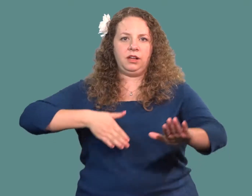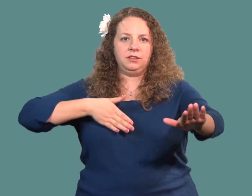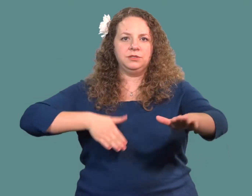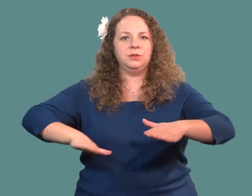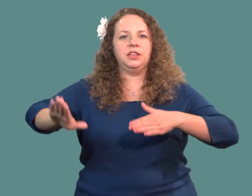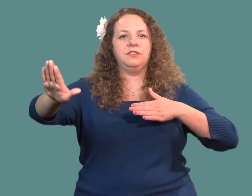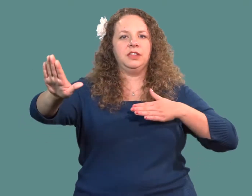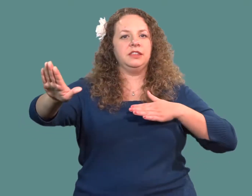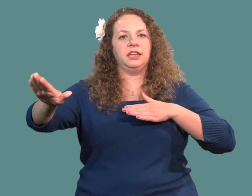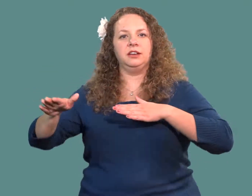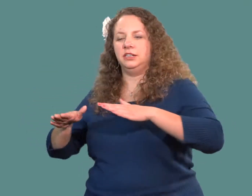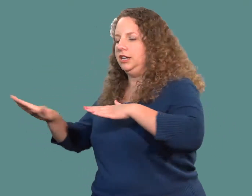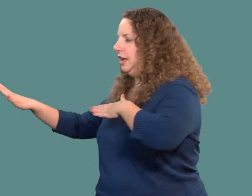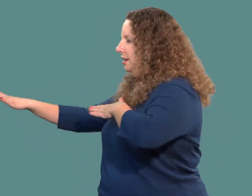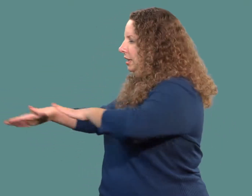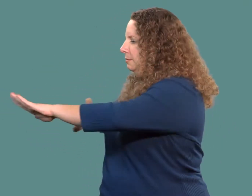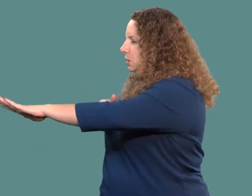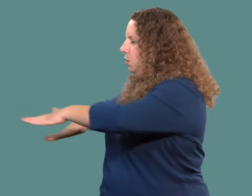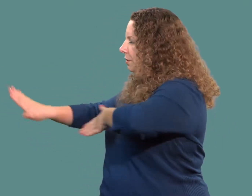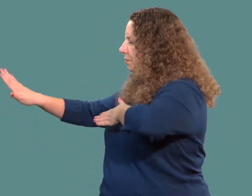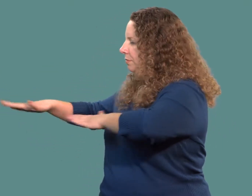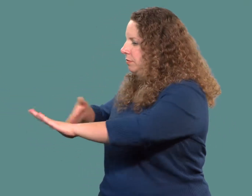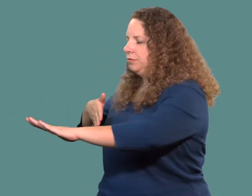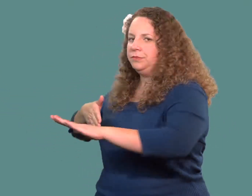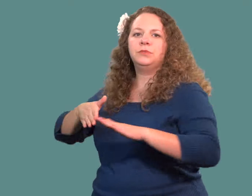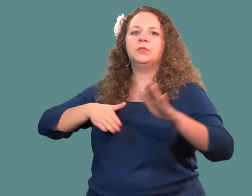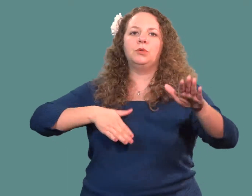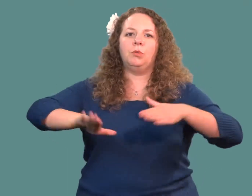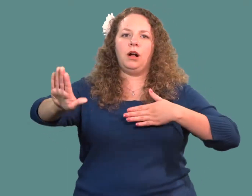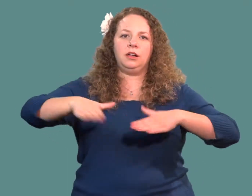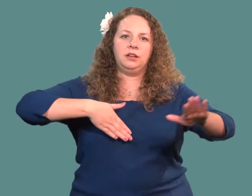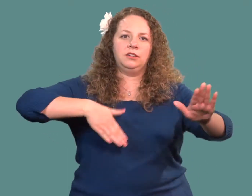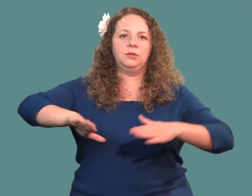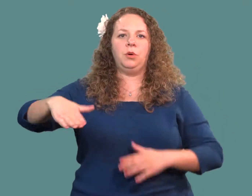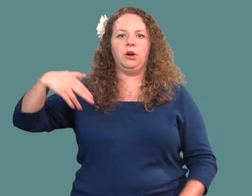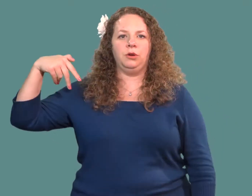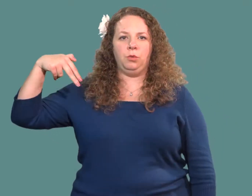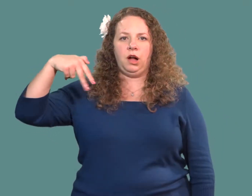Walk, so think of it like on an elliptical. Walk or walk.